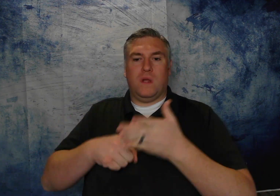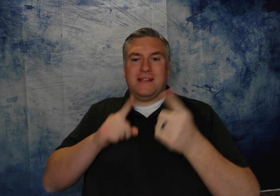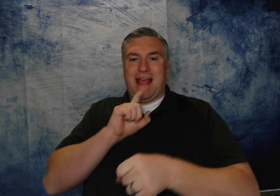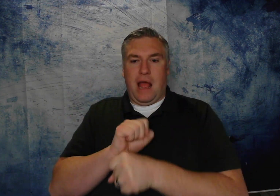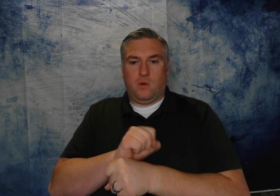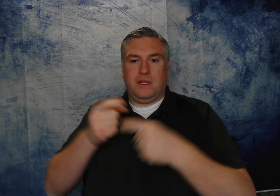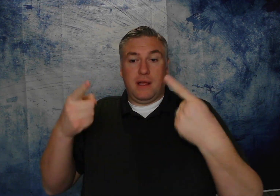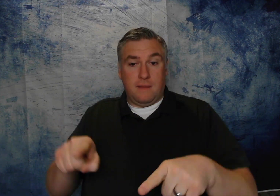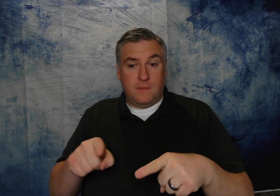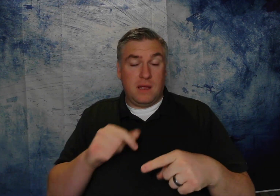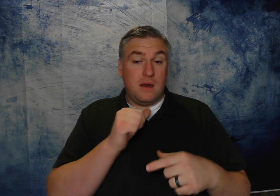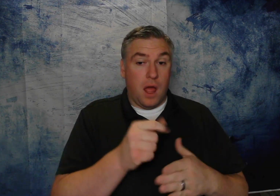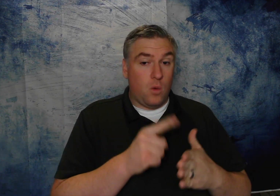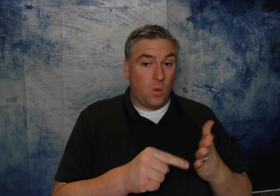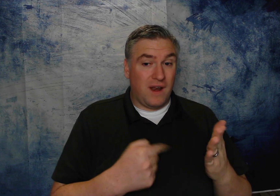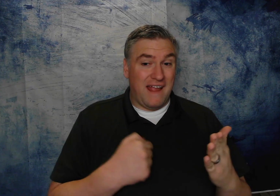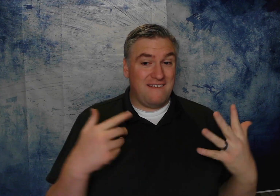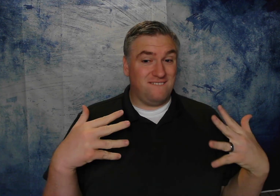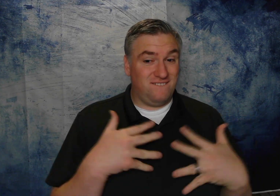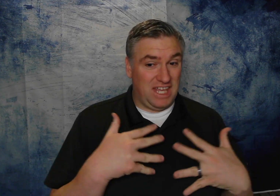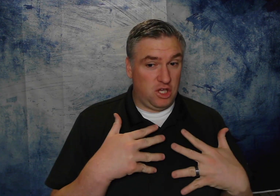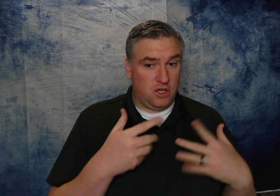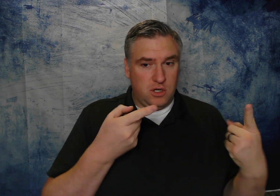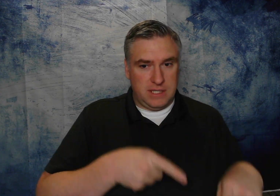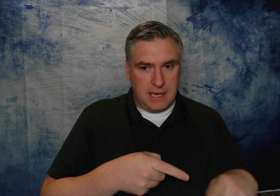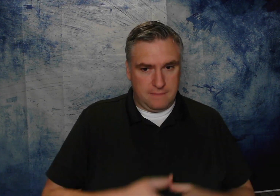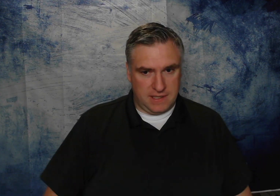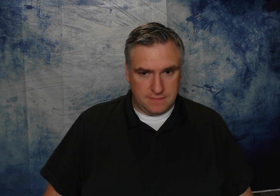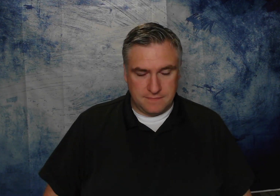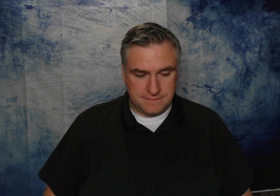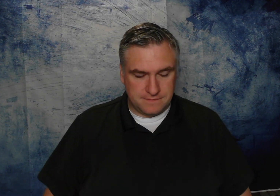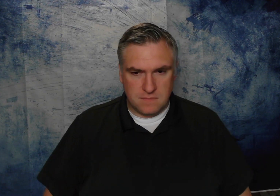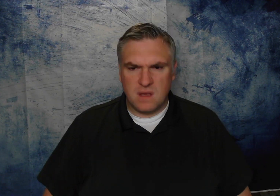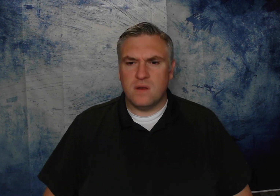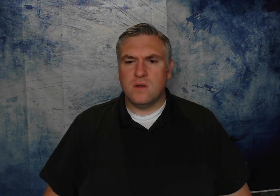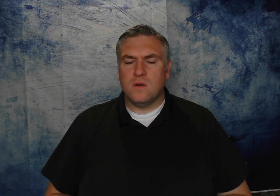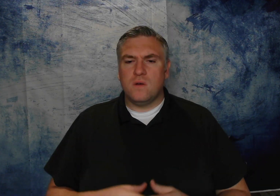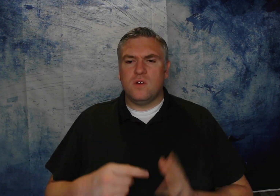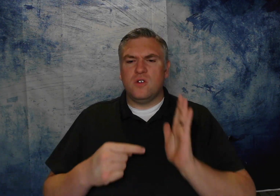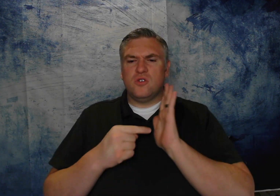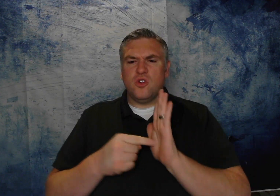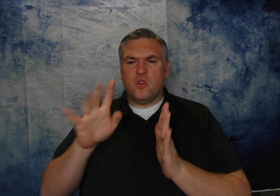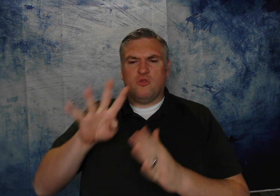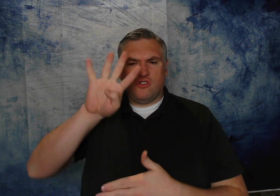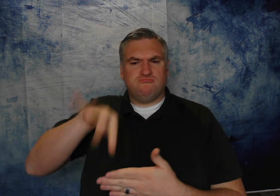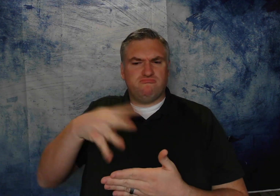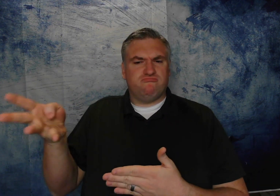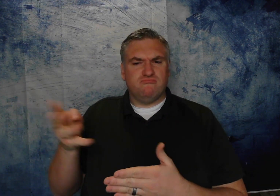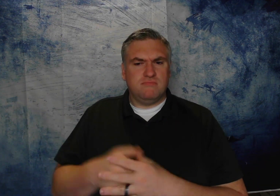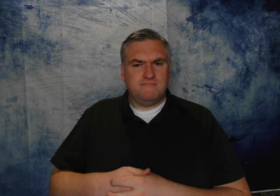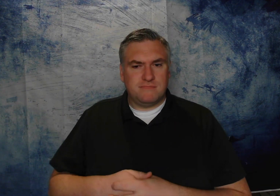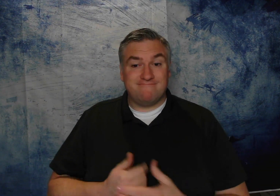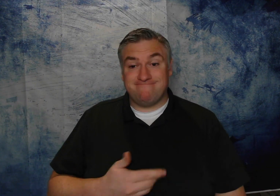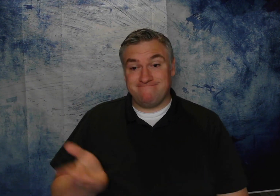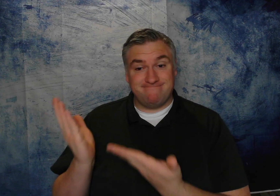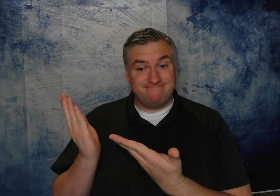hand and see what's actually happening, not what we're afraid is happening. So I'll show the chart she